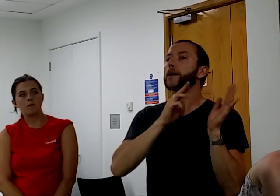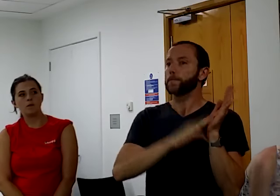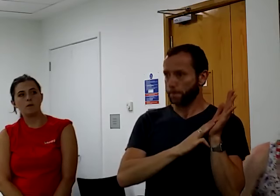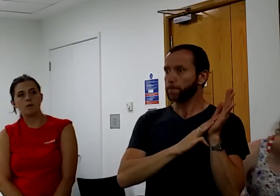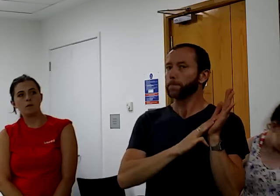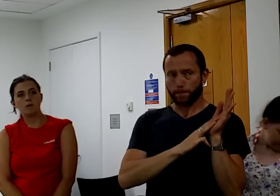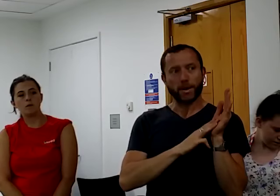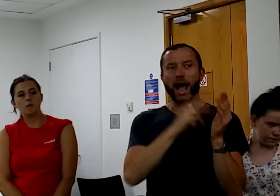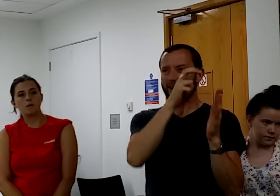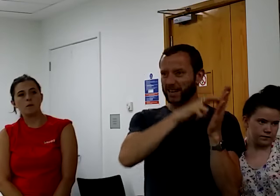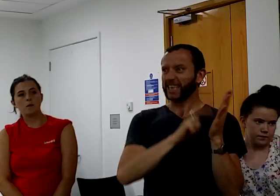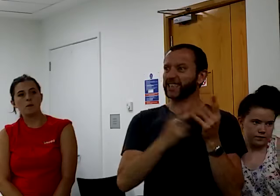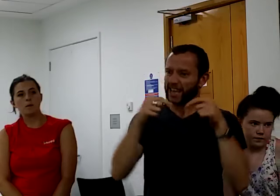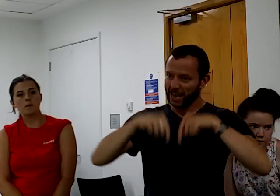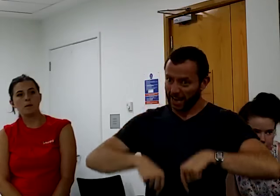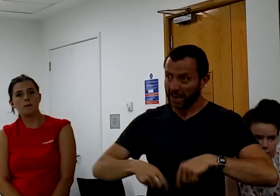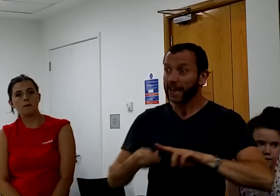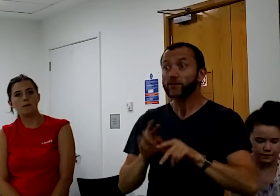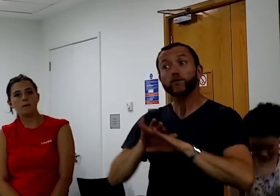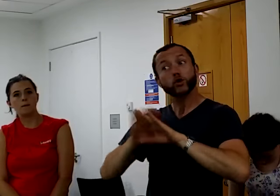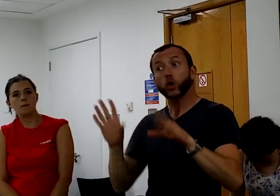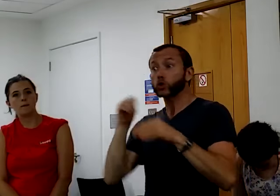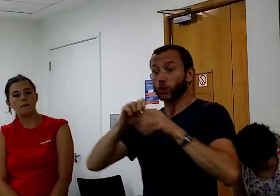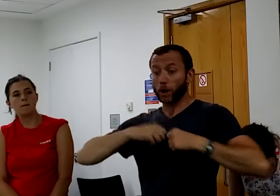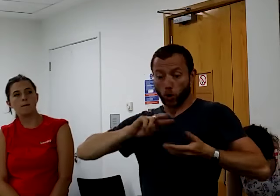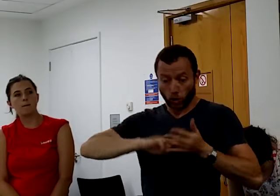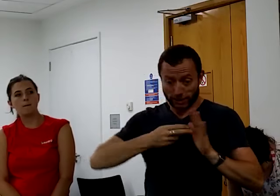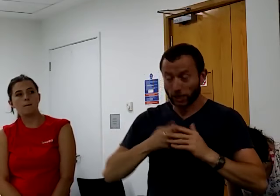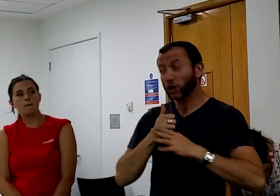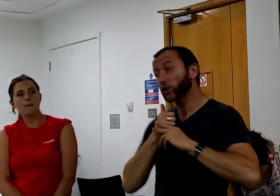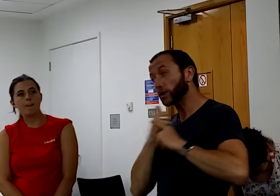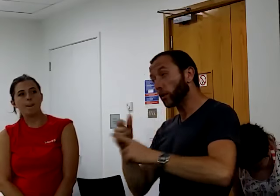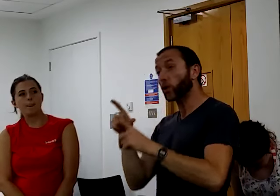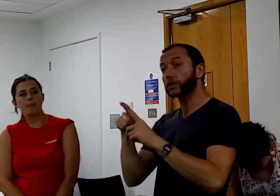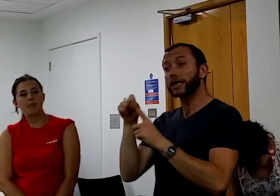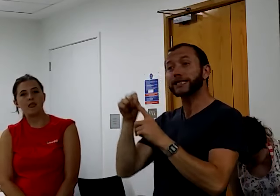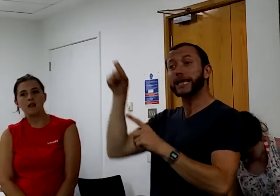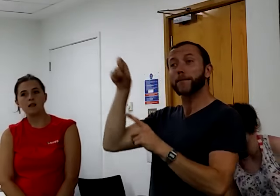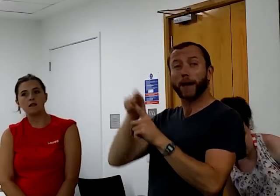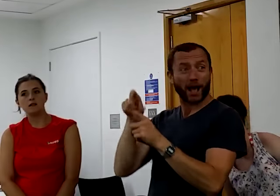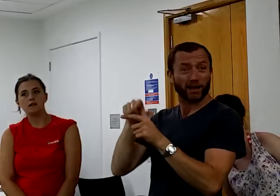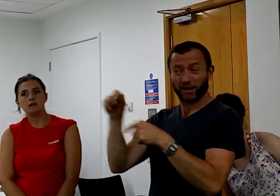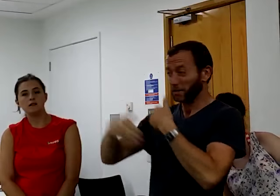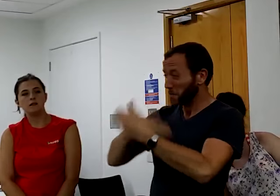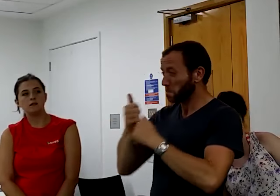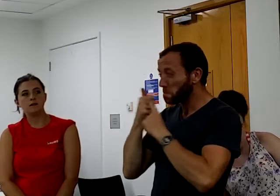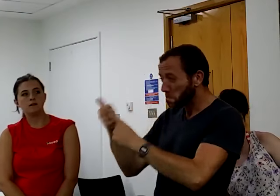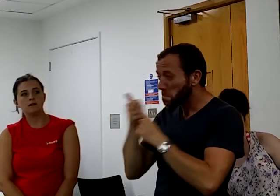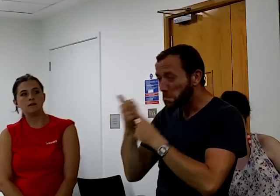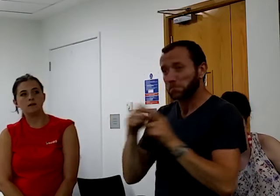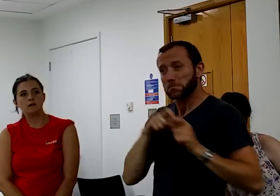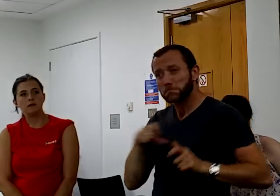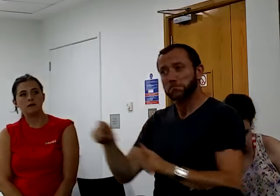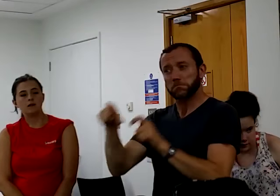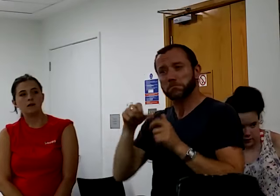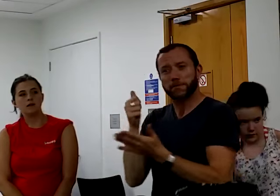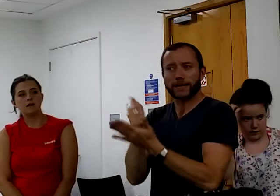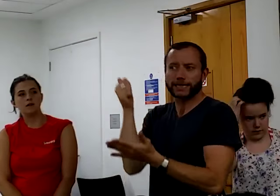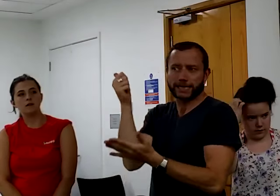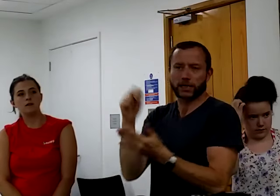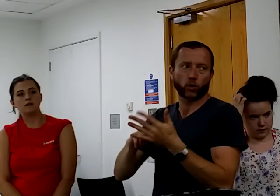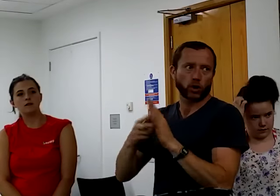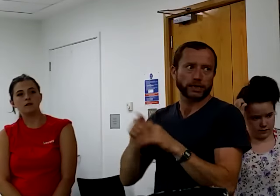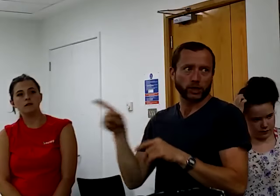But even if you don't, keep on campaigning with Deepak, which has always been strong and continues that